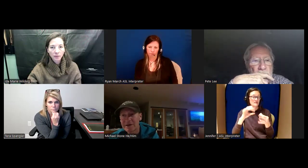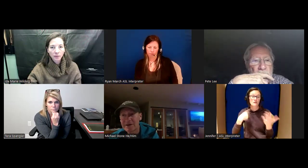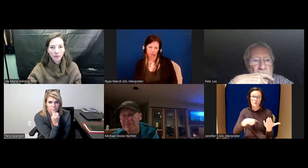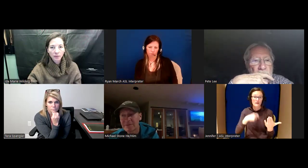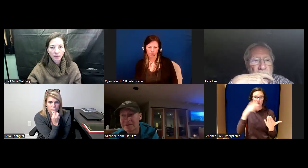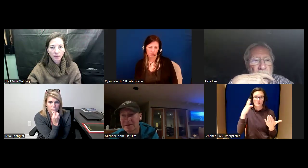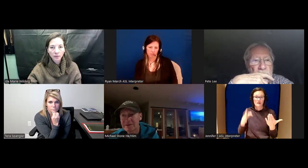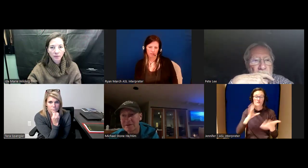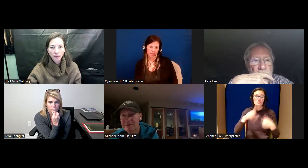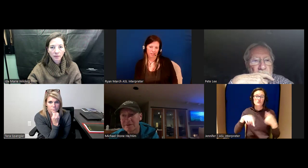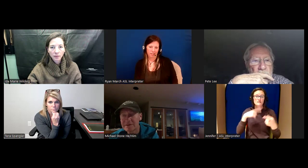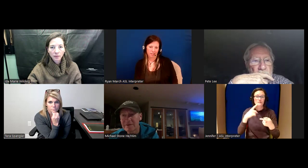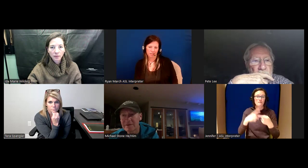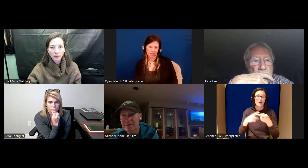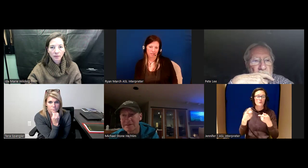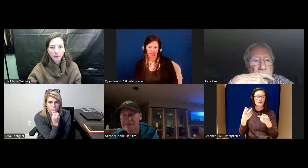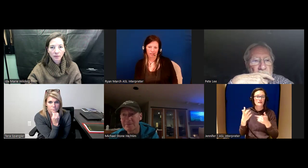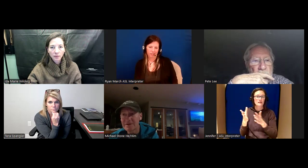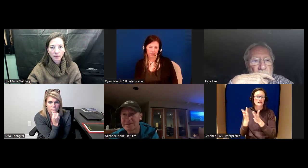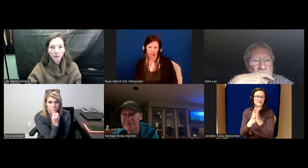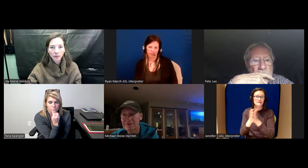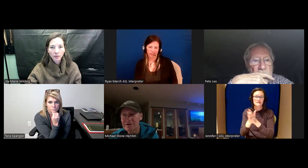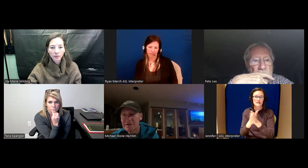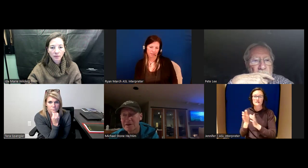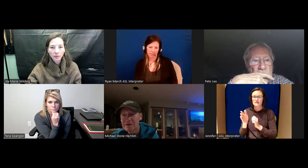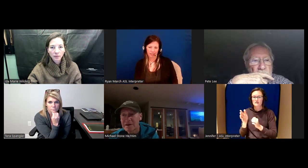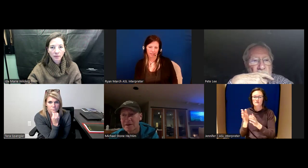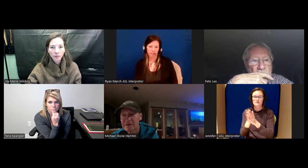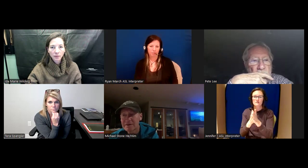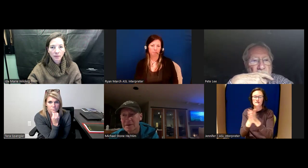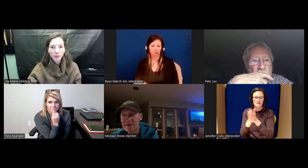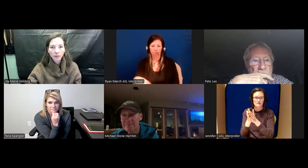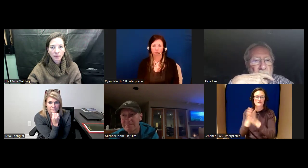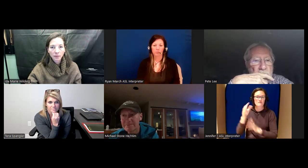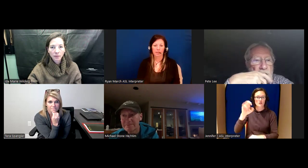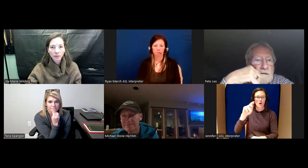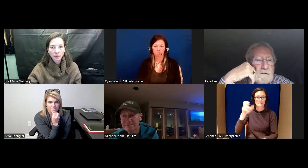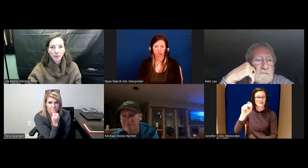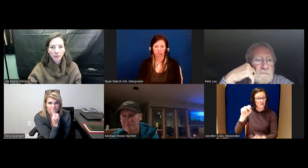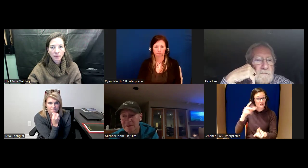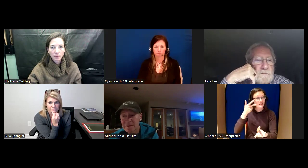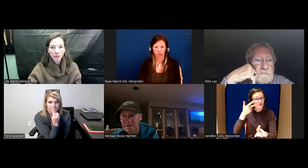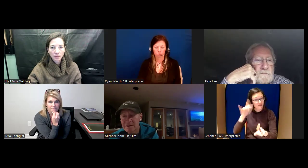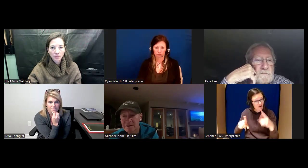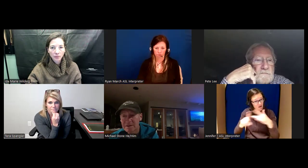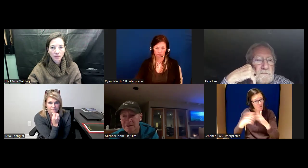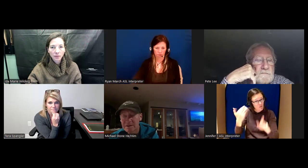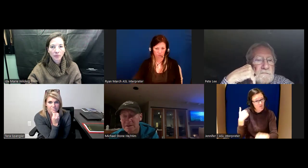we? Tara, is that something that has ever come up?